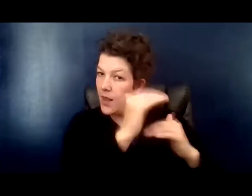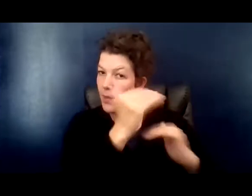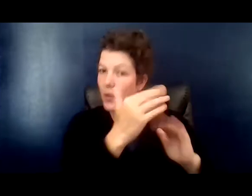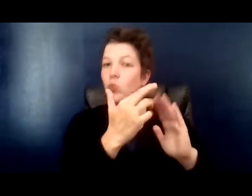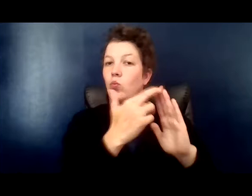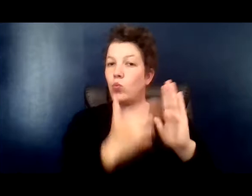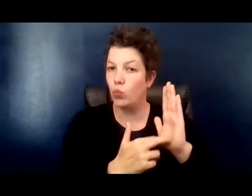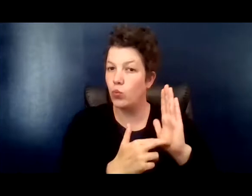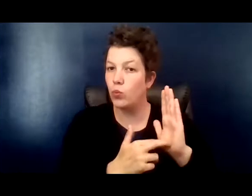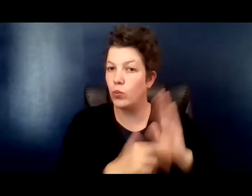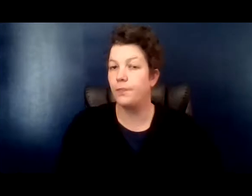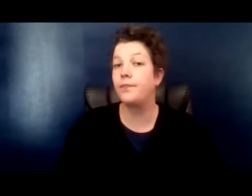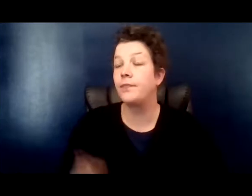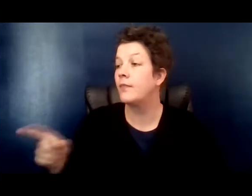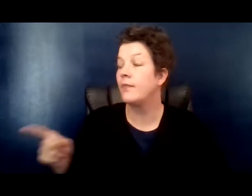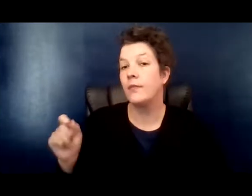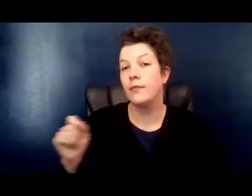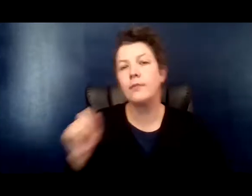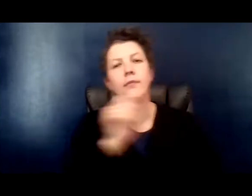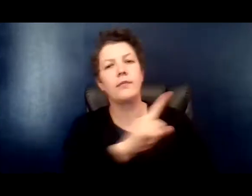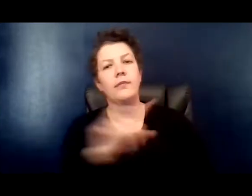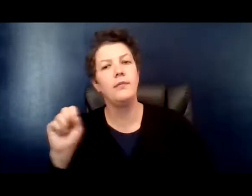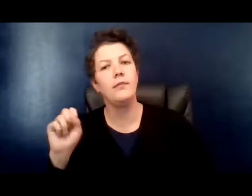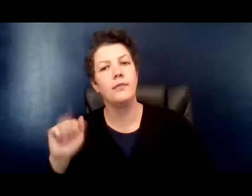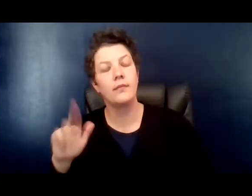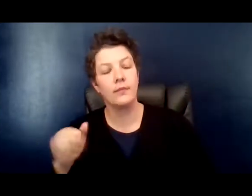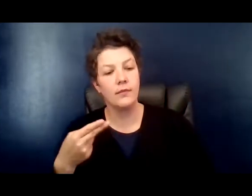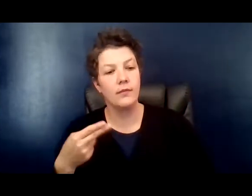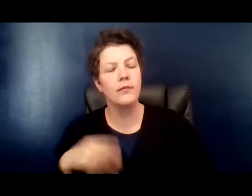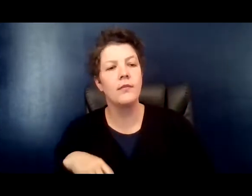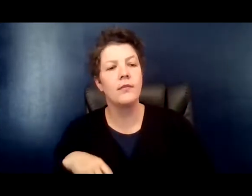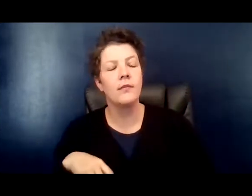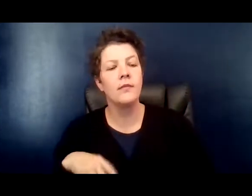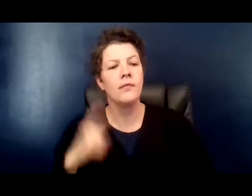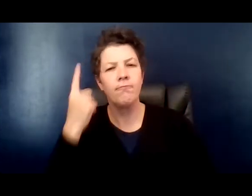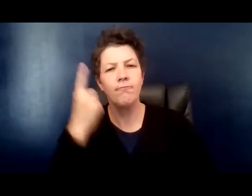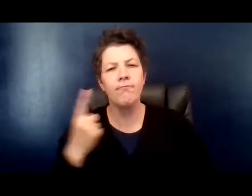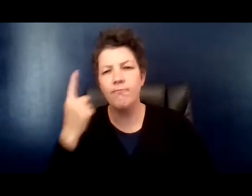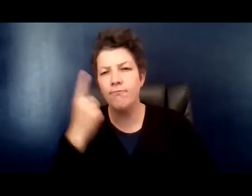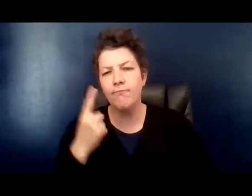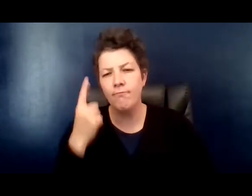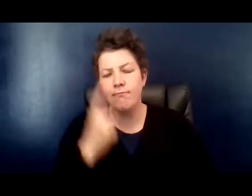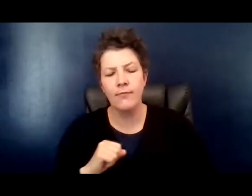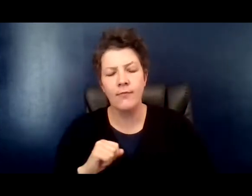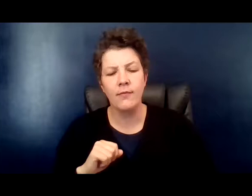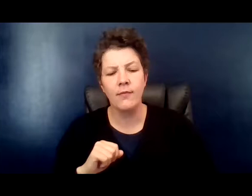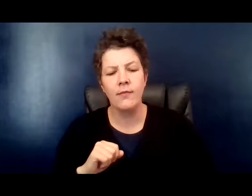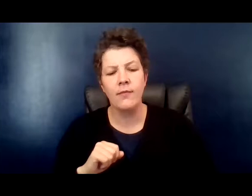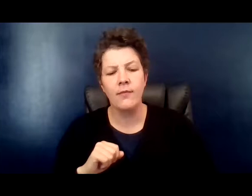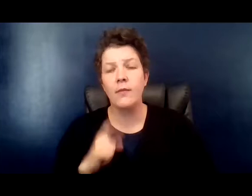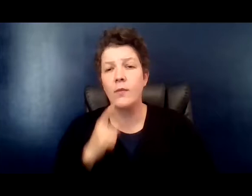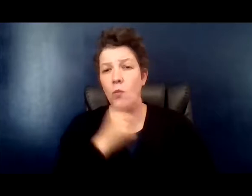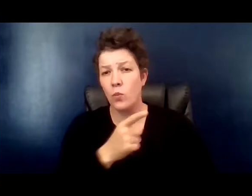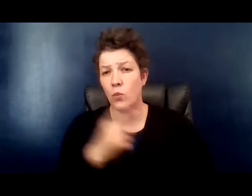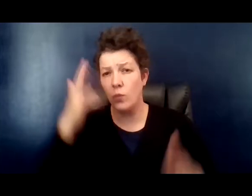out. Sarah, then Kylie. How does this play with the advice given or being created by the task